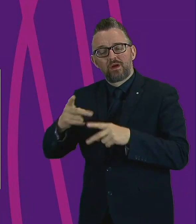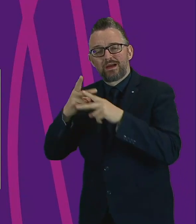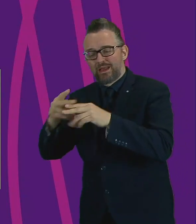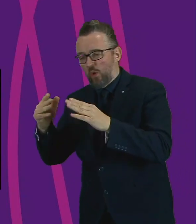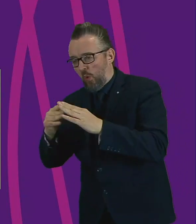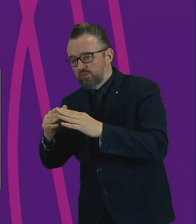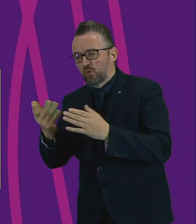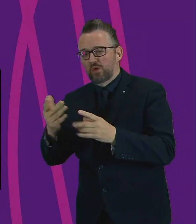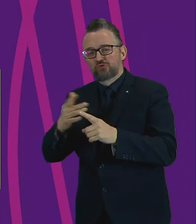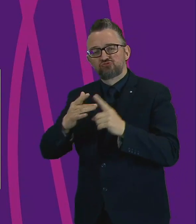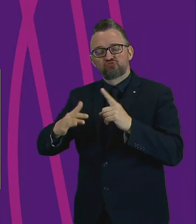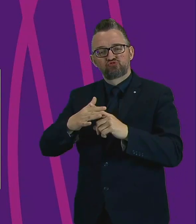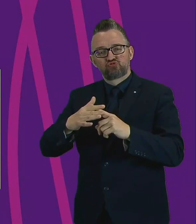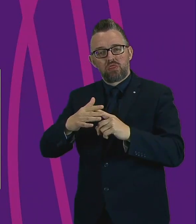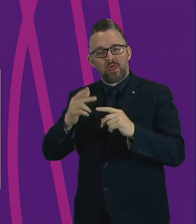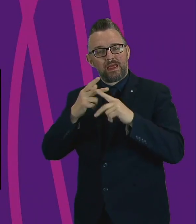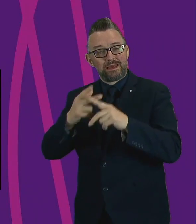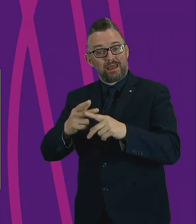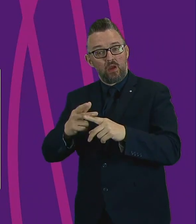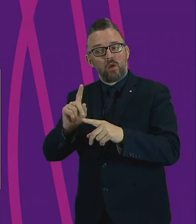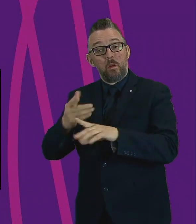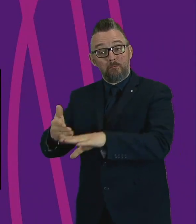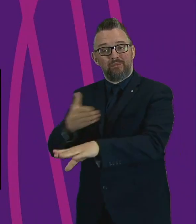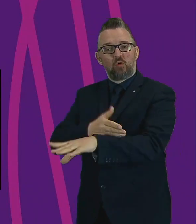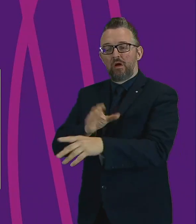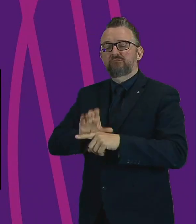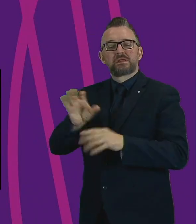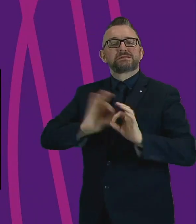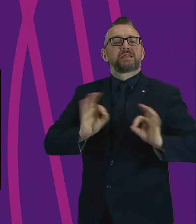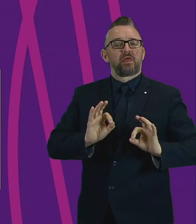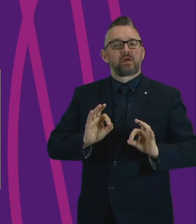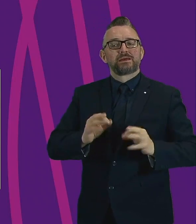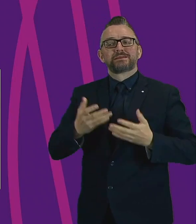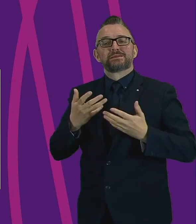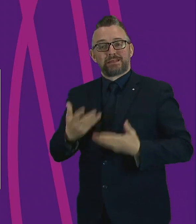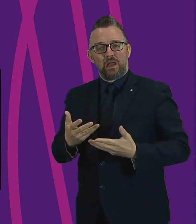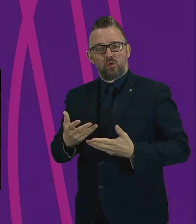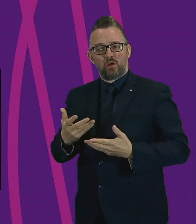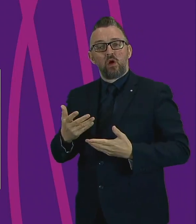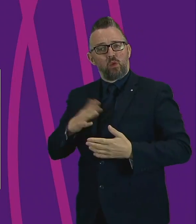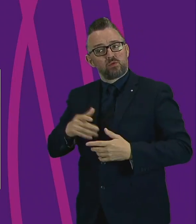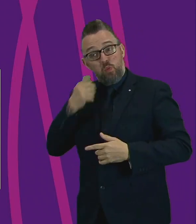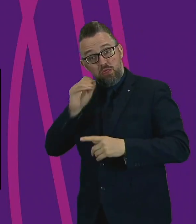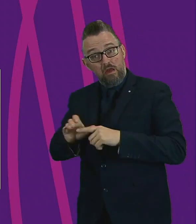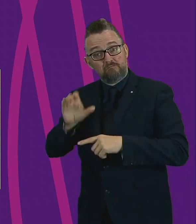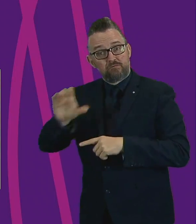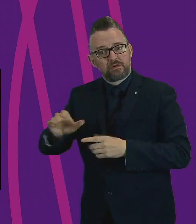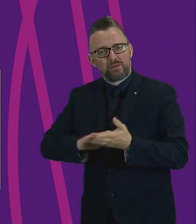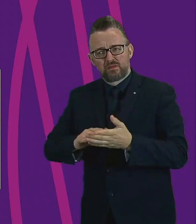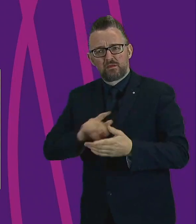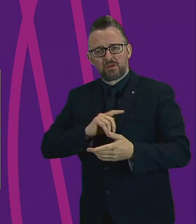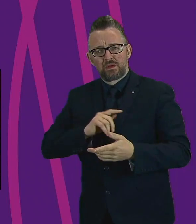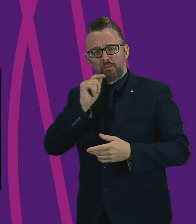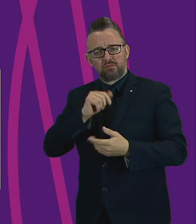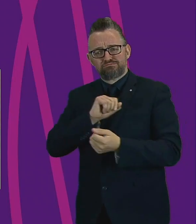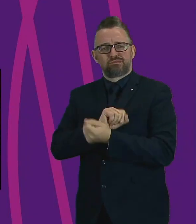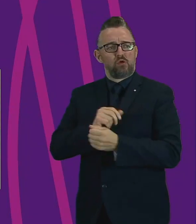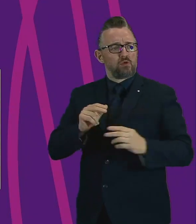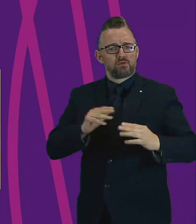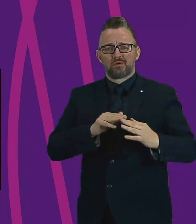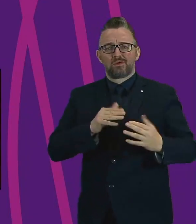care places that the government didn't fund that resulted in all those people being stuck in hospital? Cabinet Secretary. So